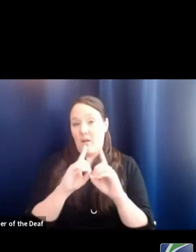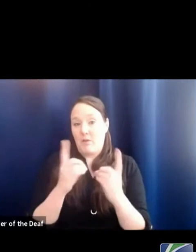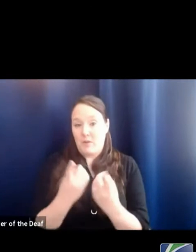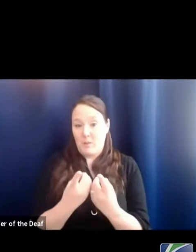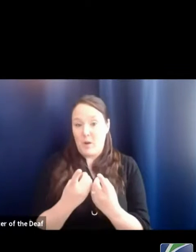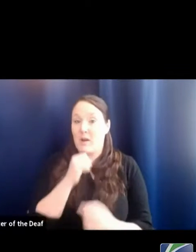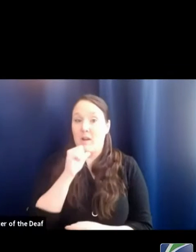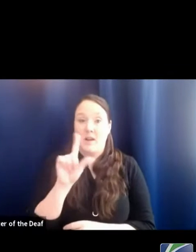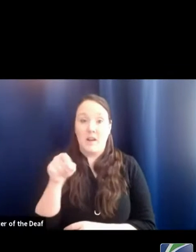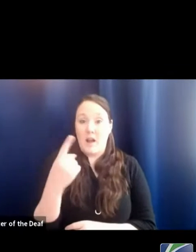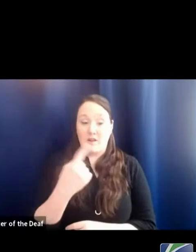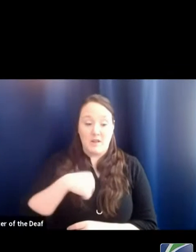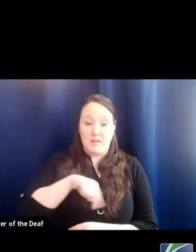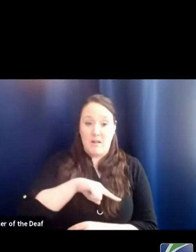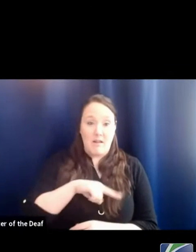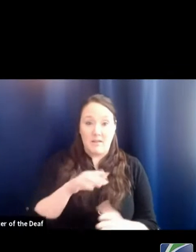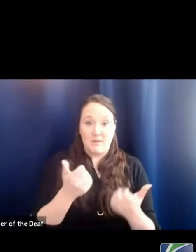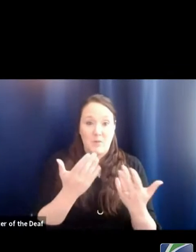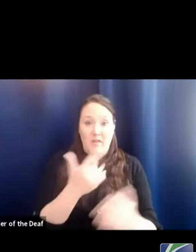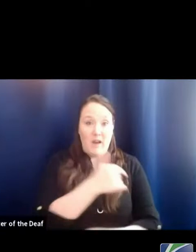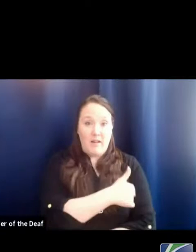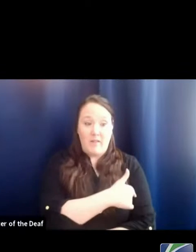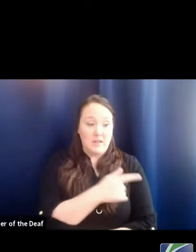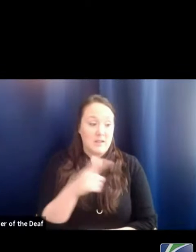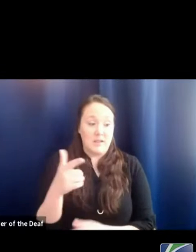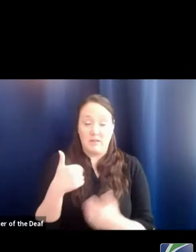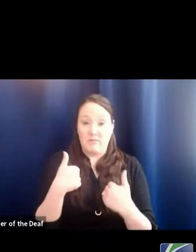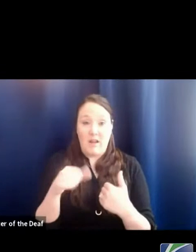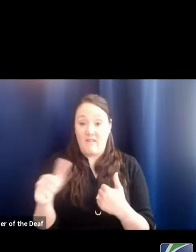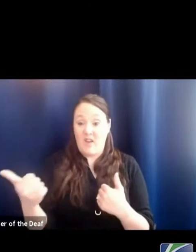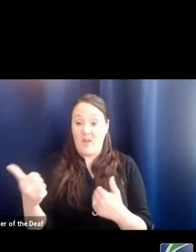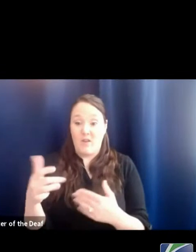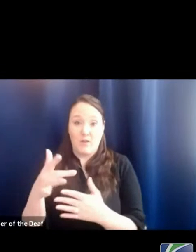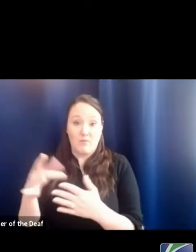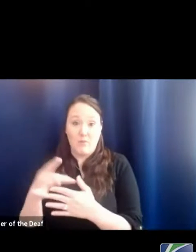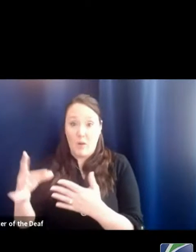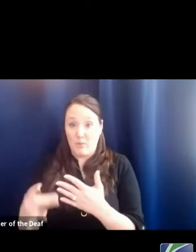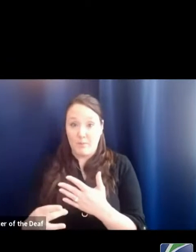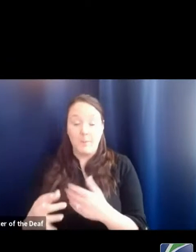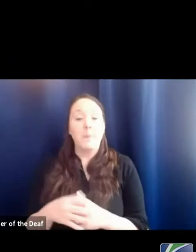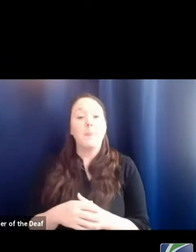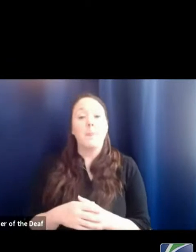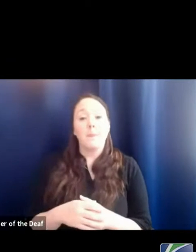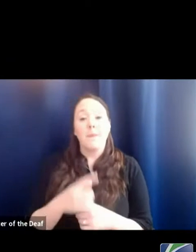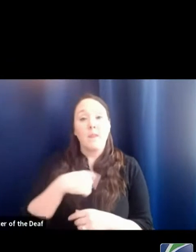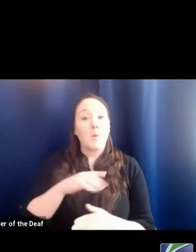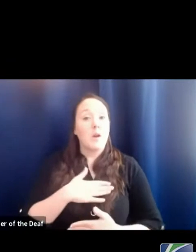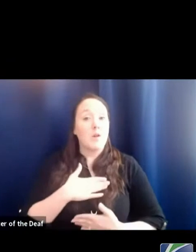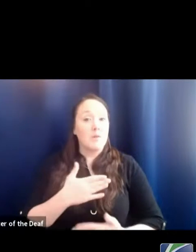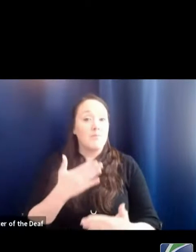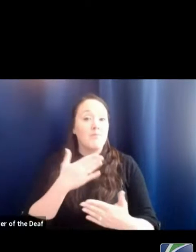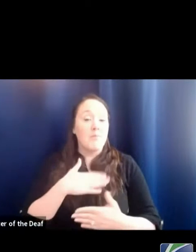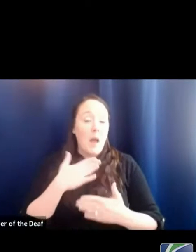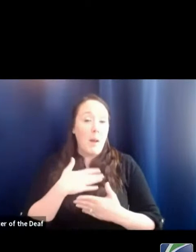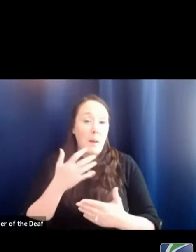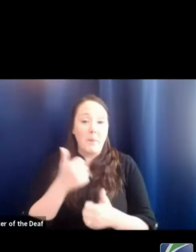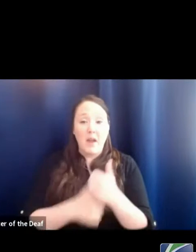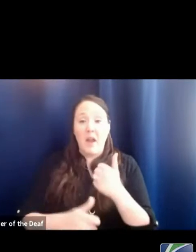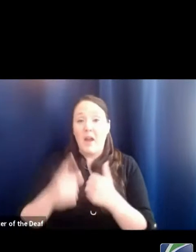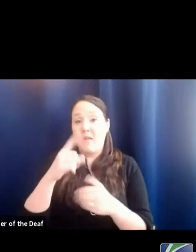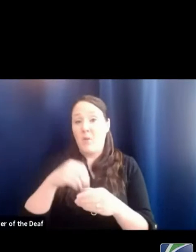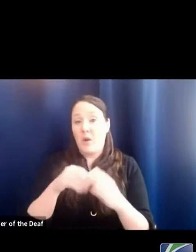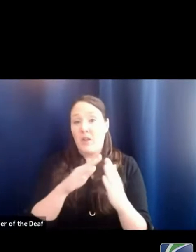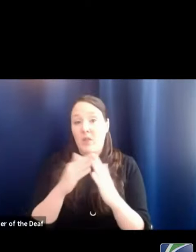us, the health department, providing vaccine. And we are grateful to the providers in our community who continue to push